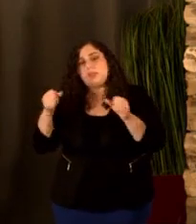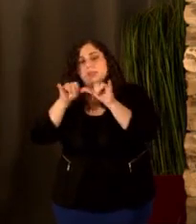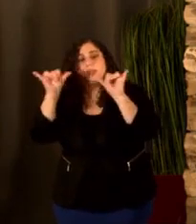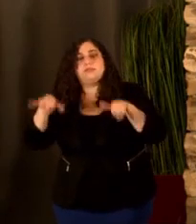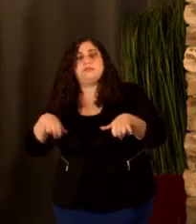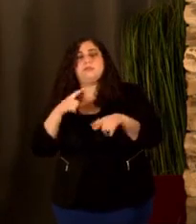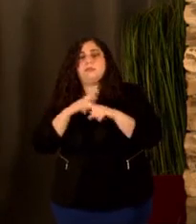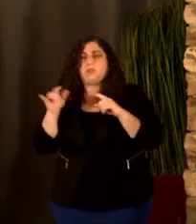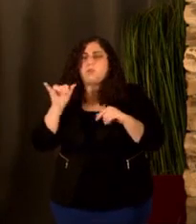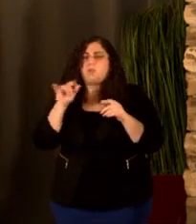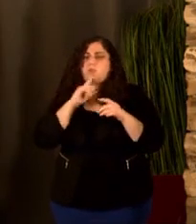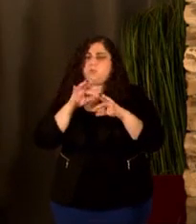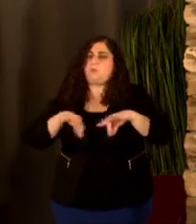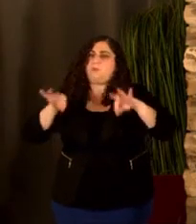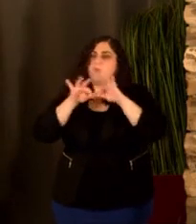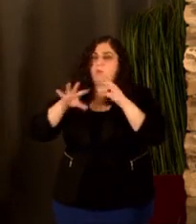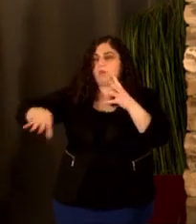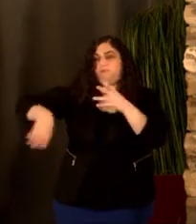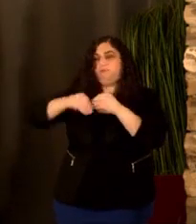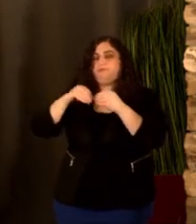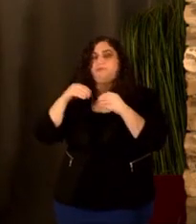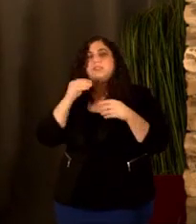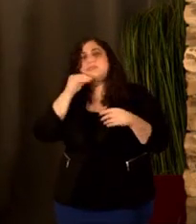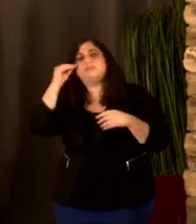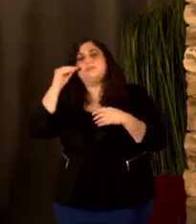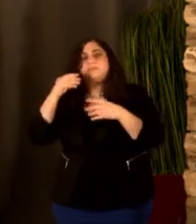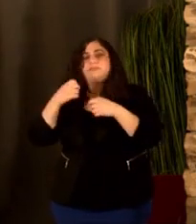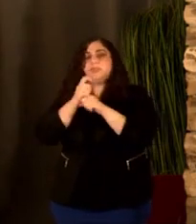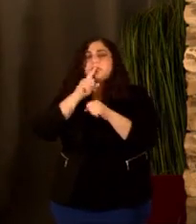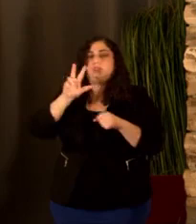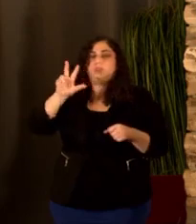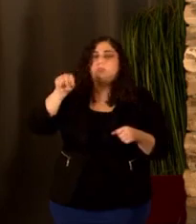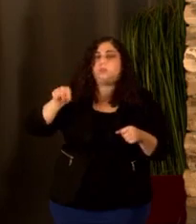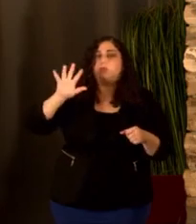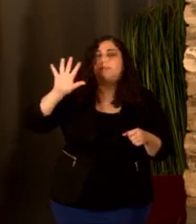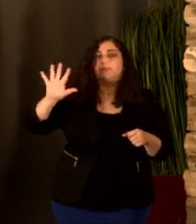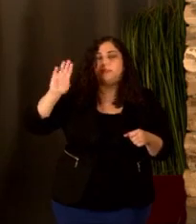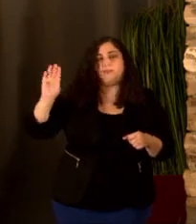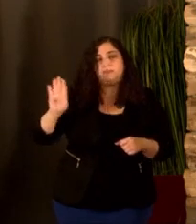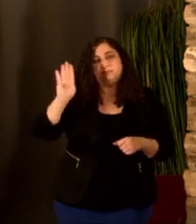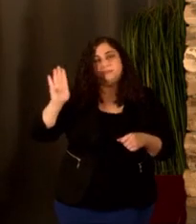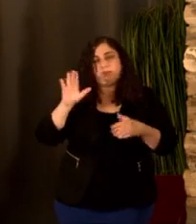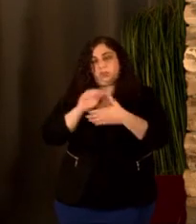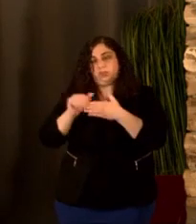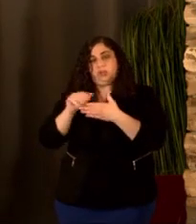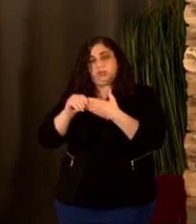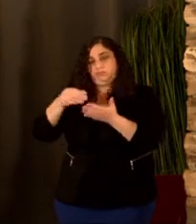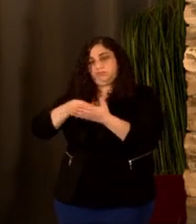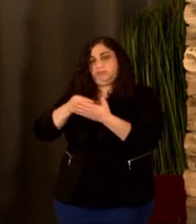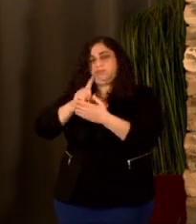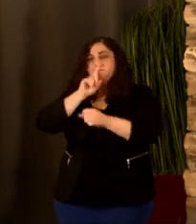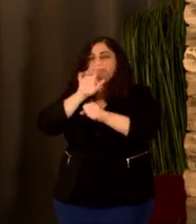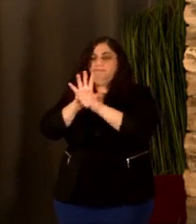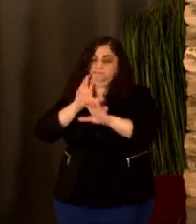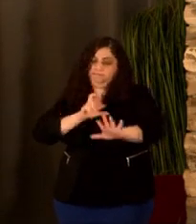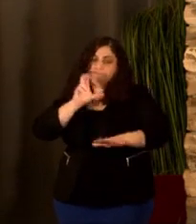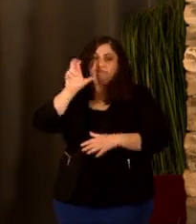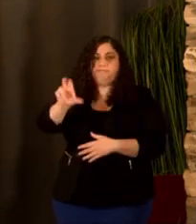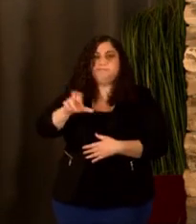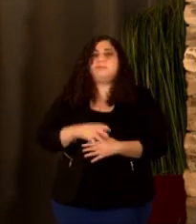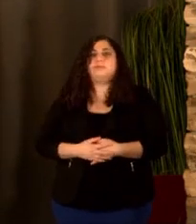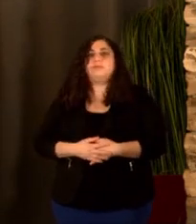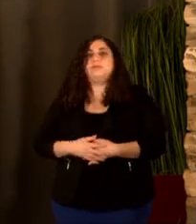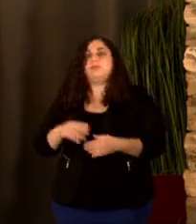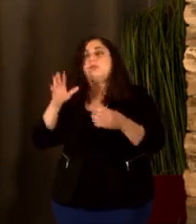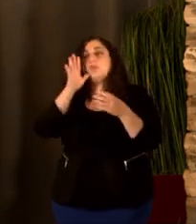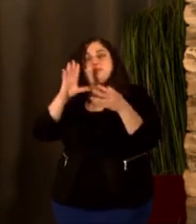system, but backing that up with $3.5 billion capital pledge, and doing more still later this week. Well,